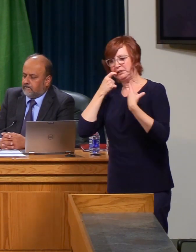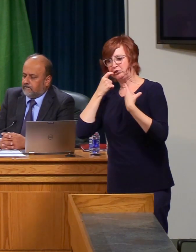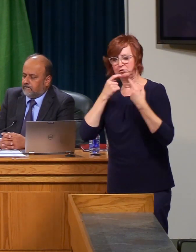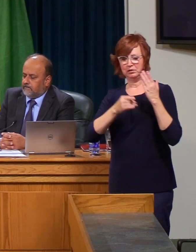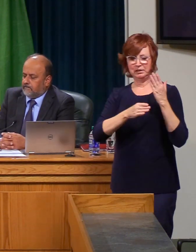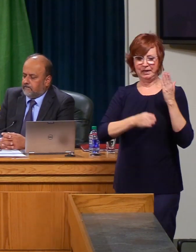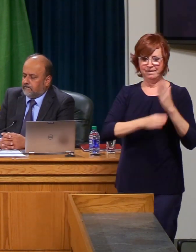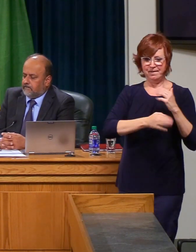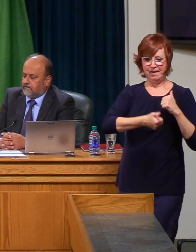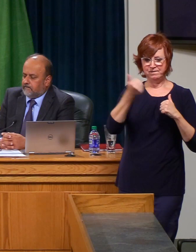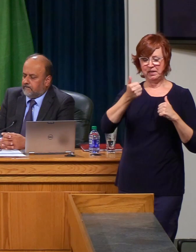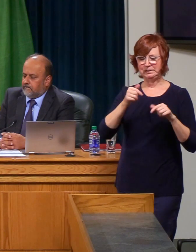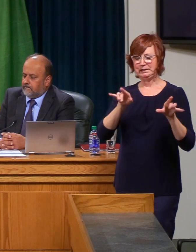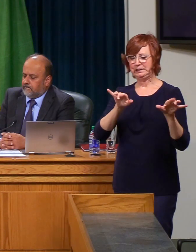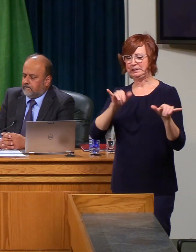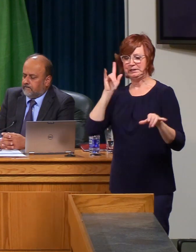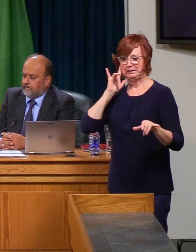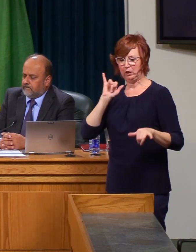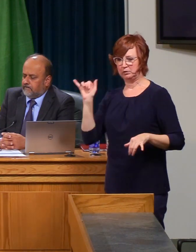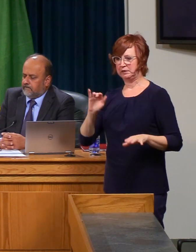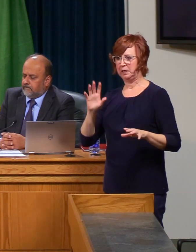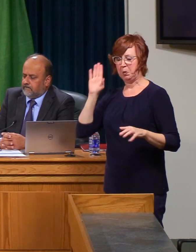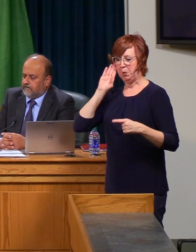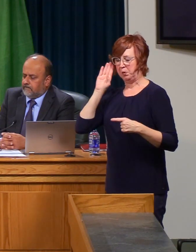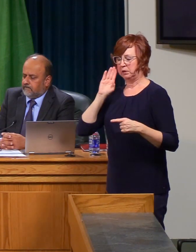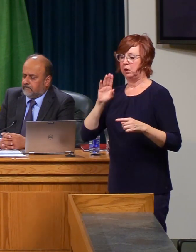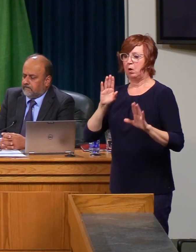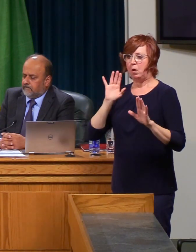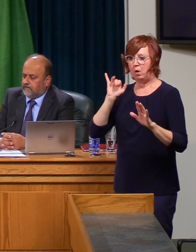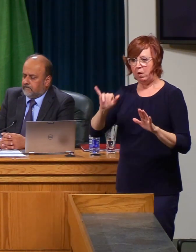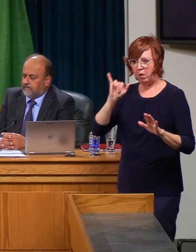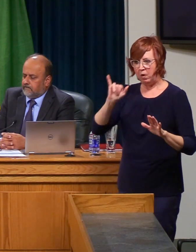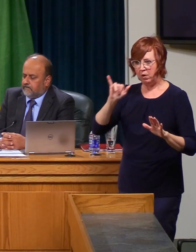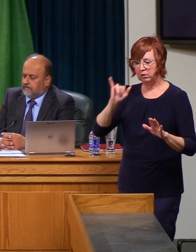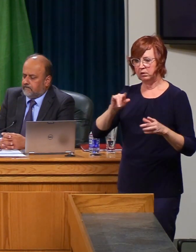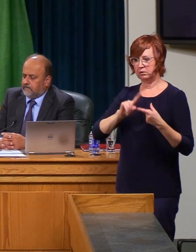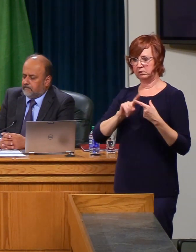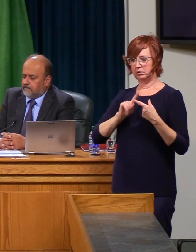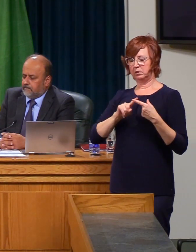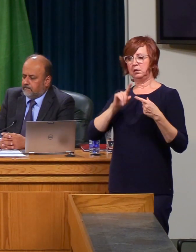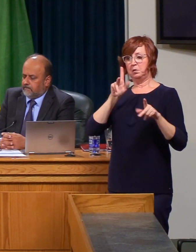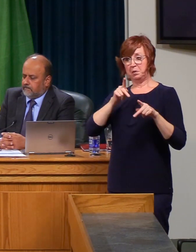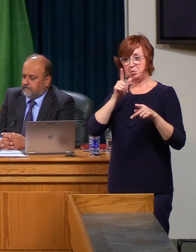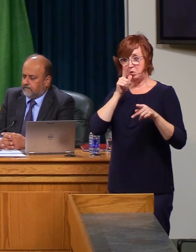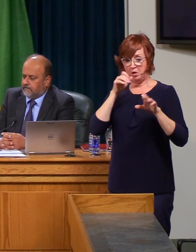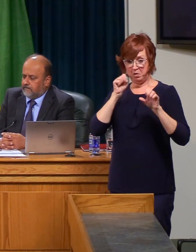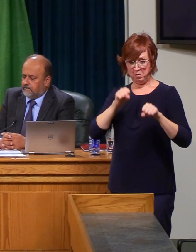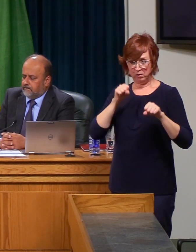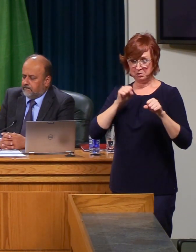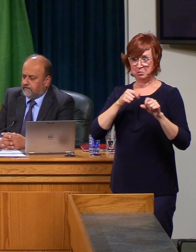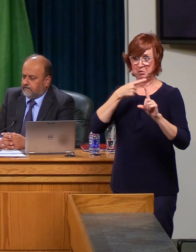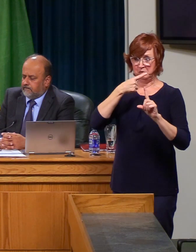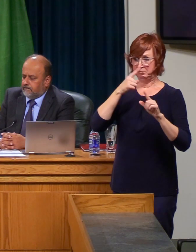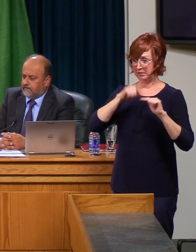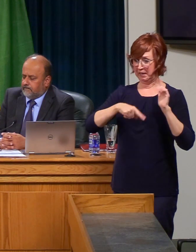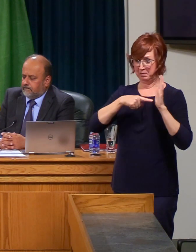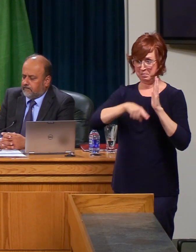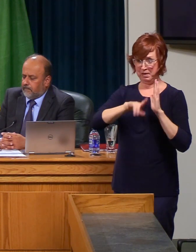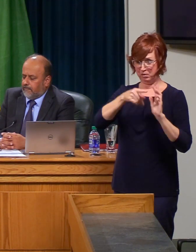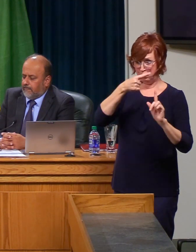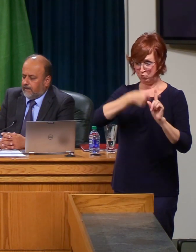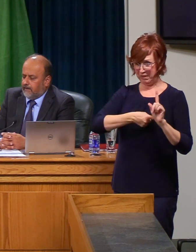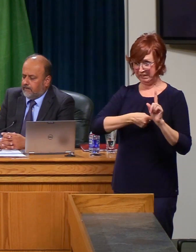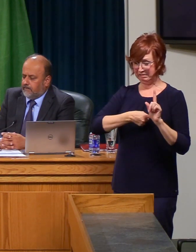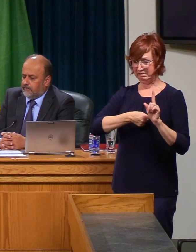we do have, there is opportunities that we do have for those that may be facing eviction with respect to